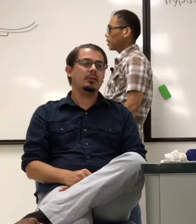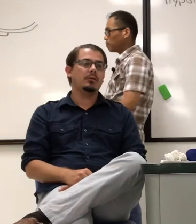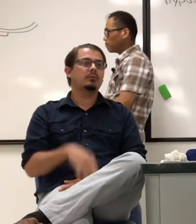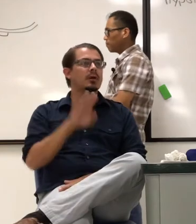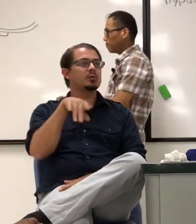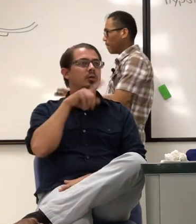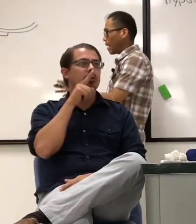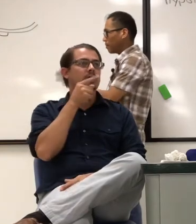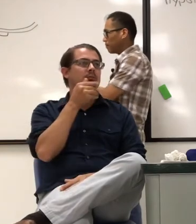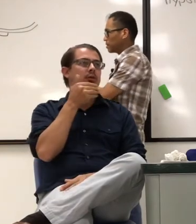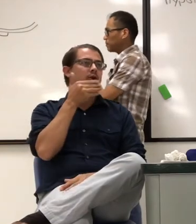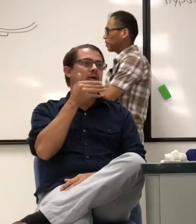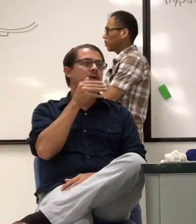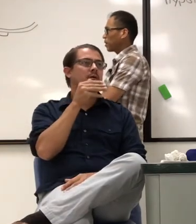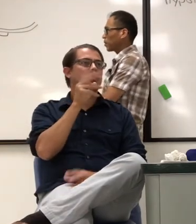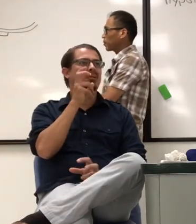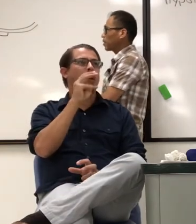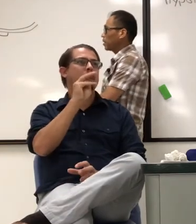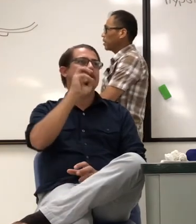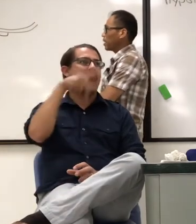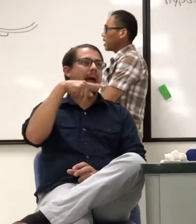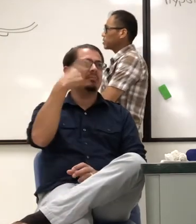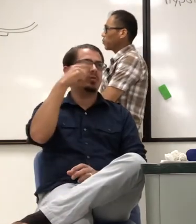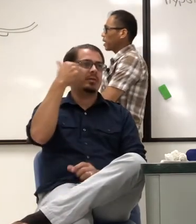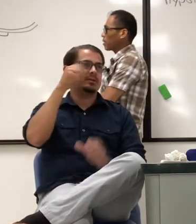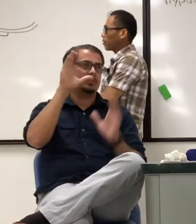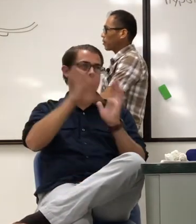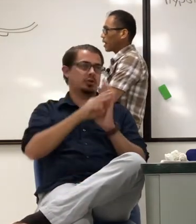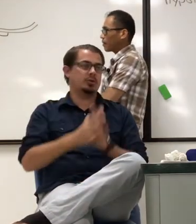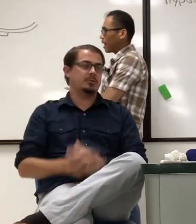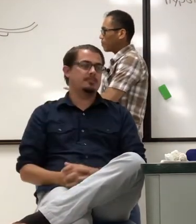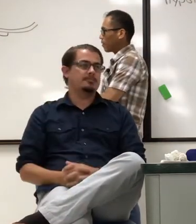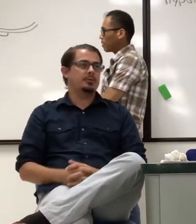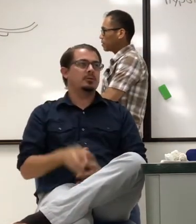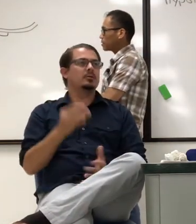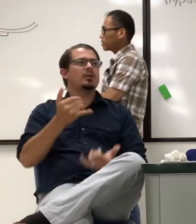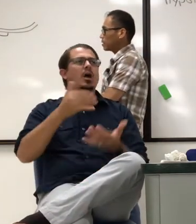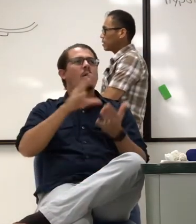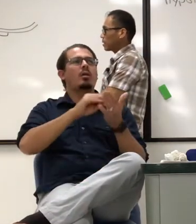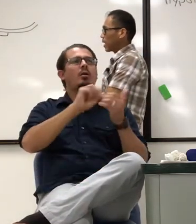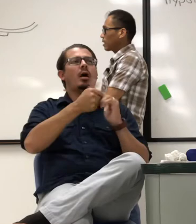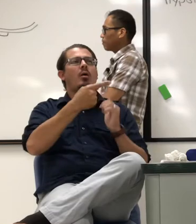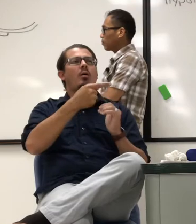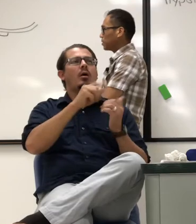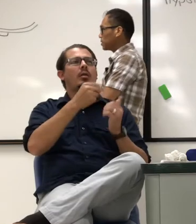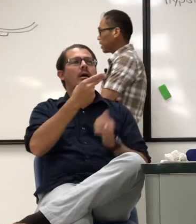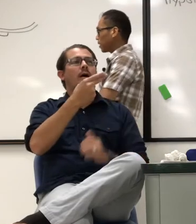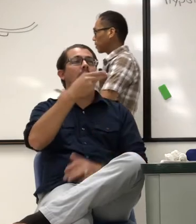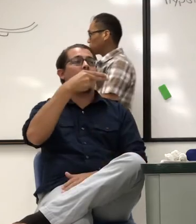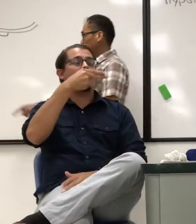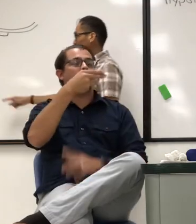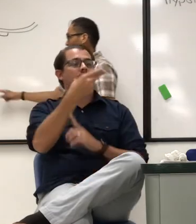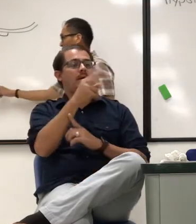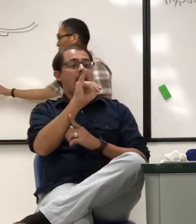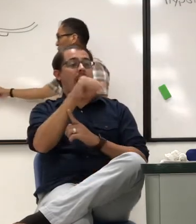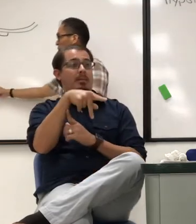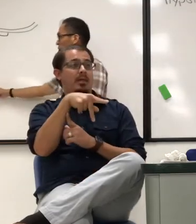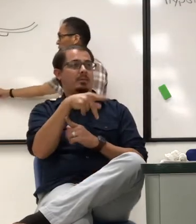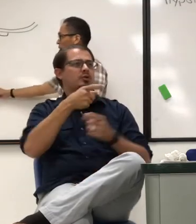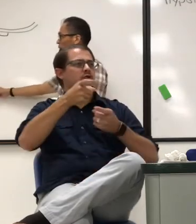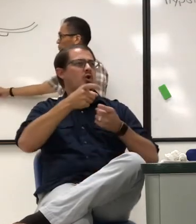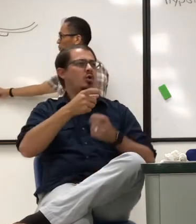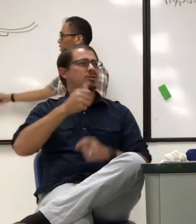a good map of this figure here. And so we got to learn how the hypothalamus kind of reaches down and controls the